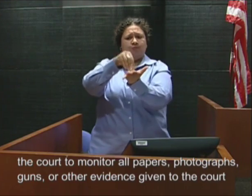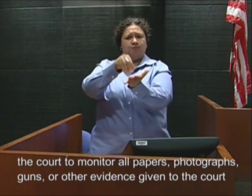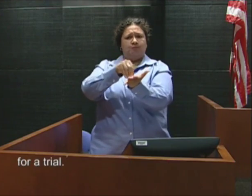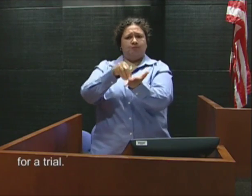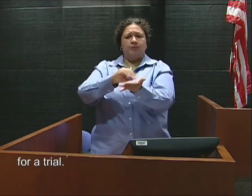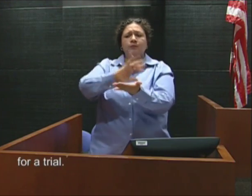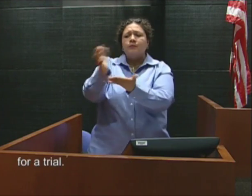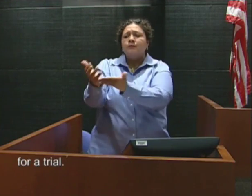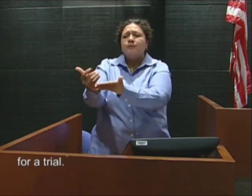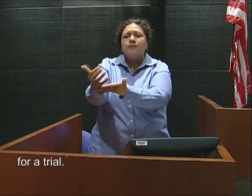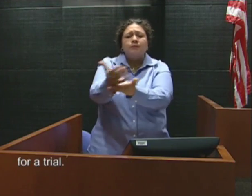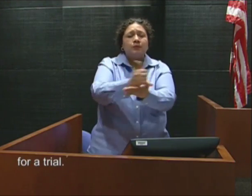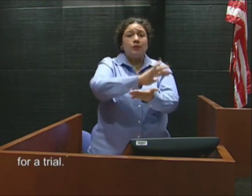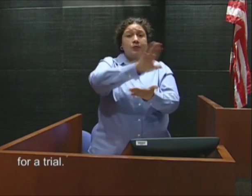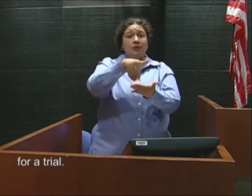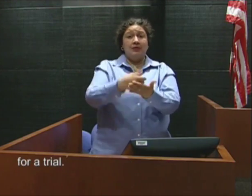to the court for a trial.